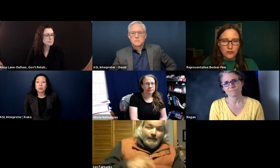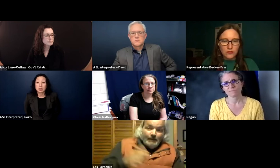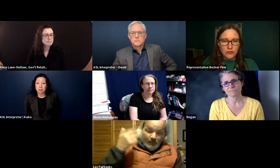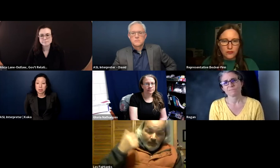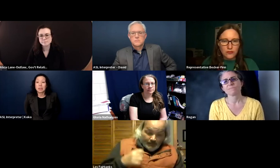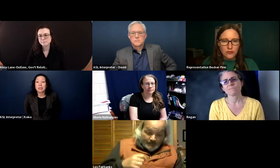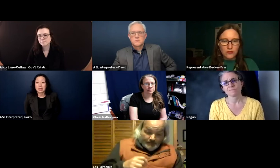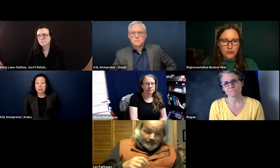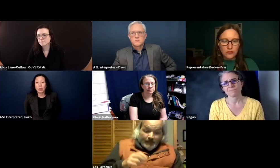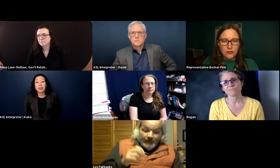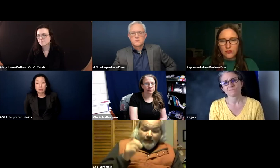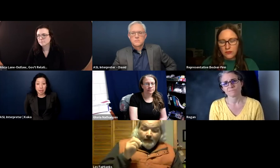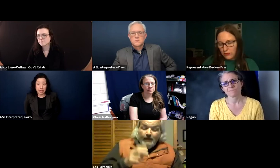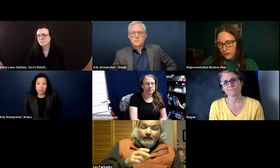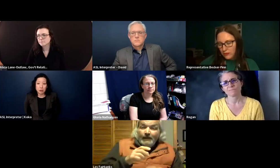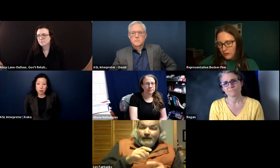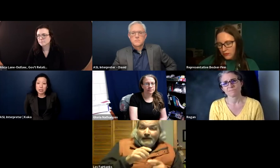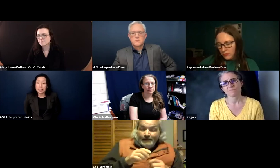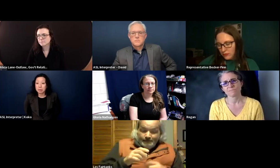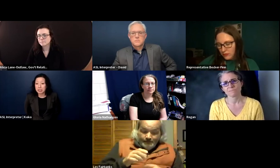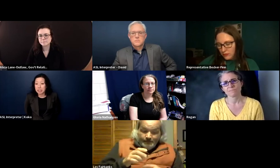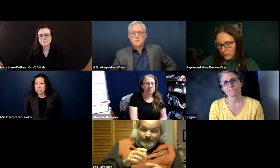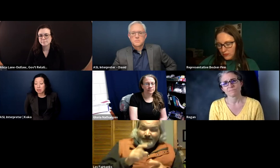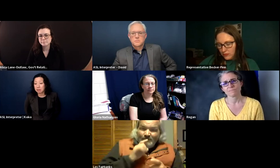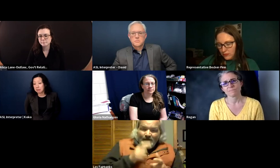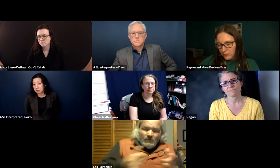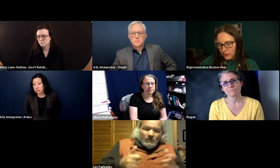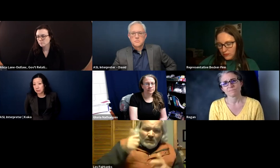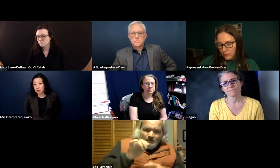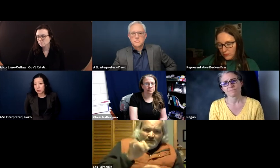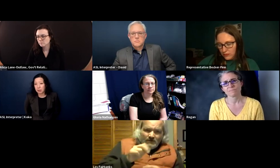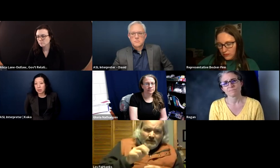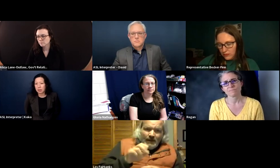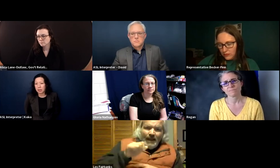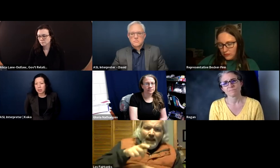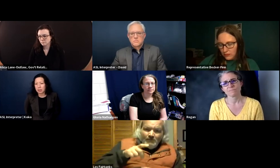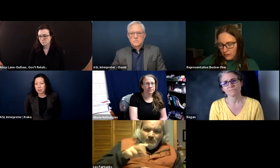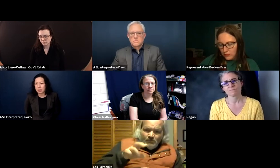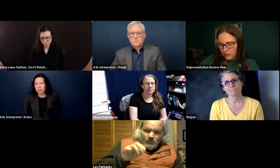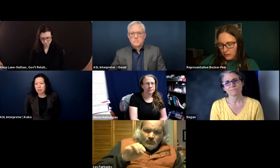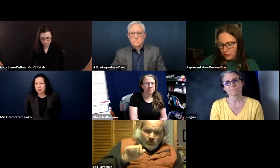through quite some time ago, the experience of